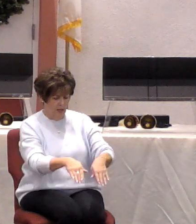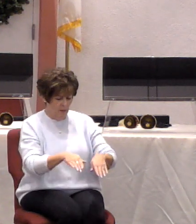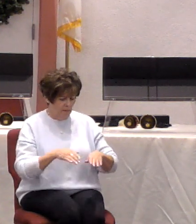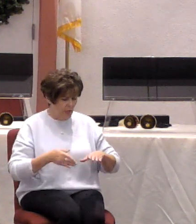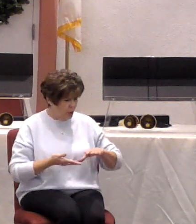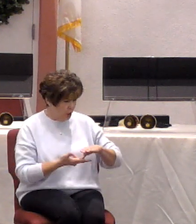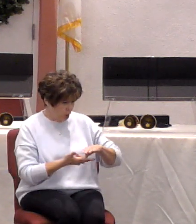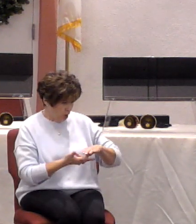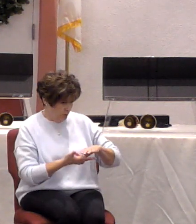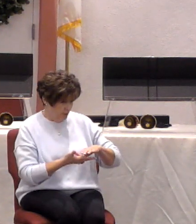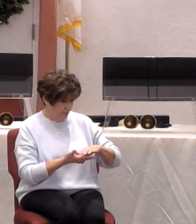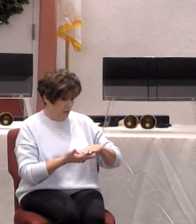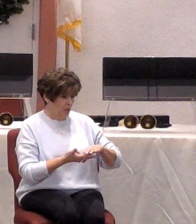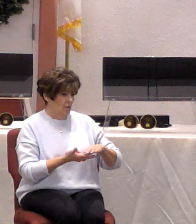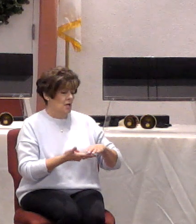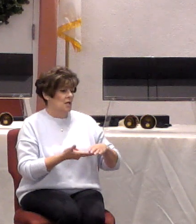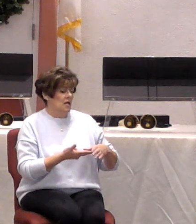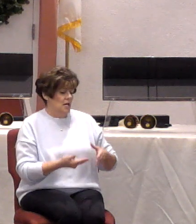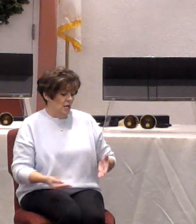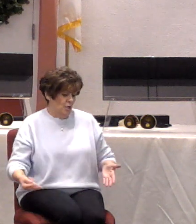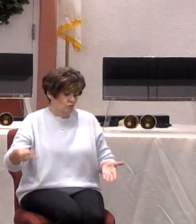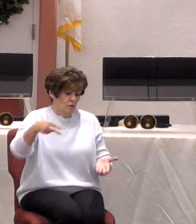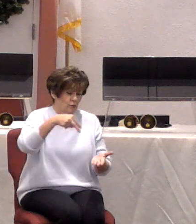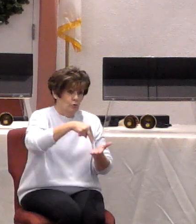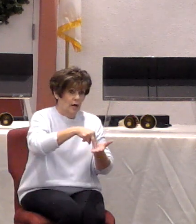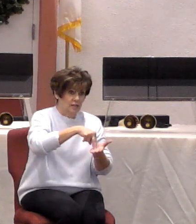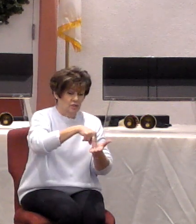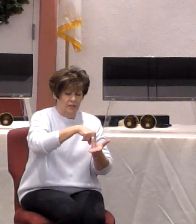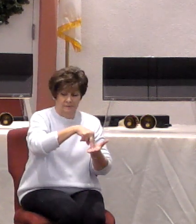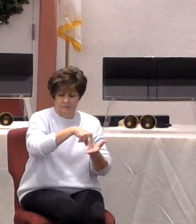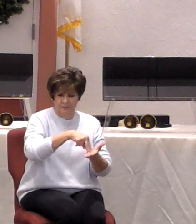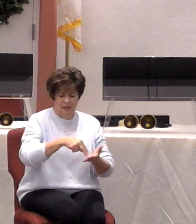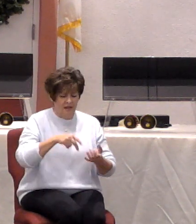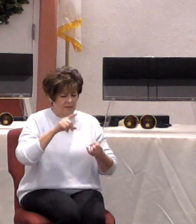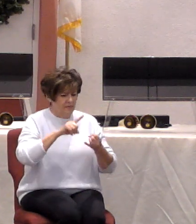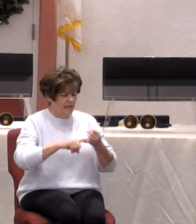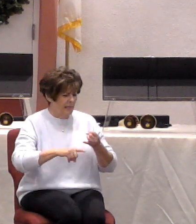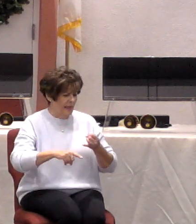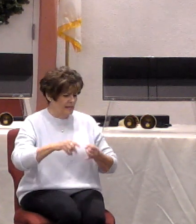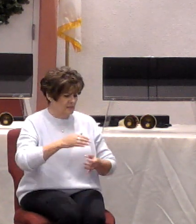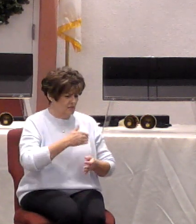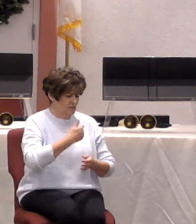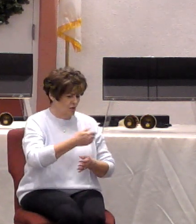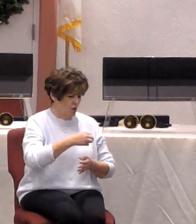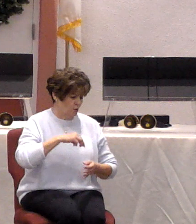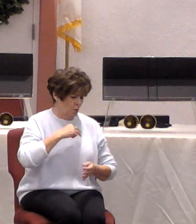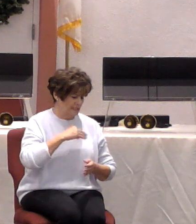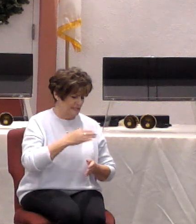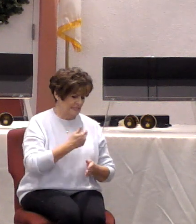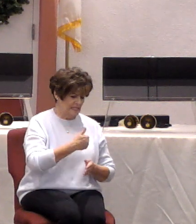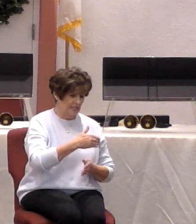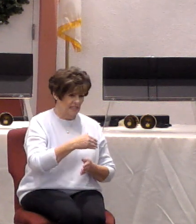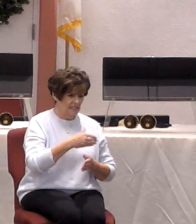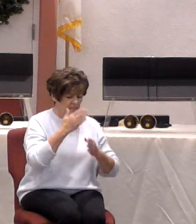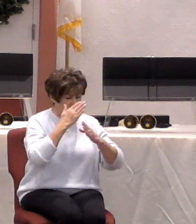for us on the cross. Tonight, the last hymn we're going to sing is Silent Night. But as we do that, we're